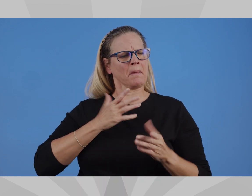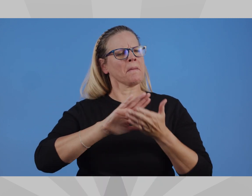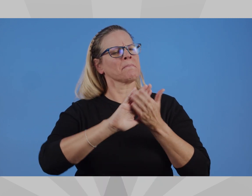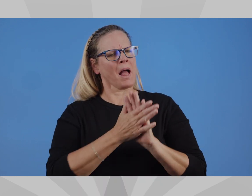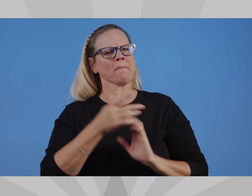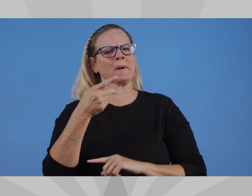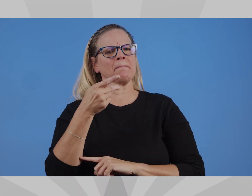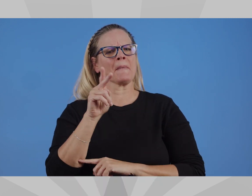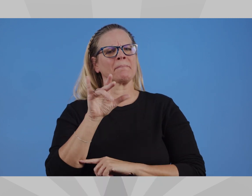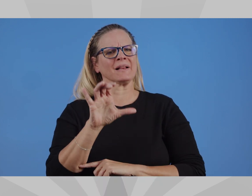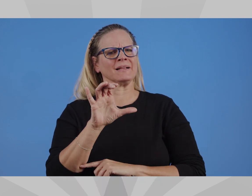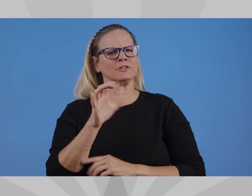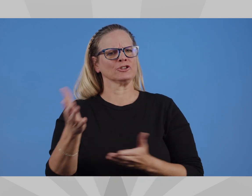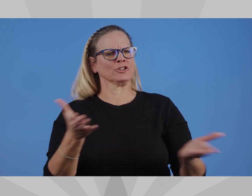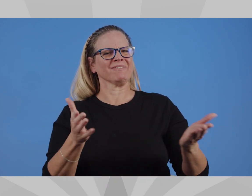politician.